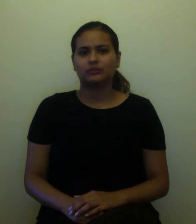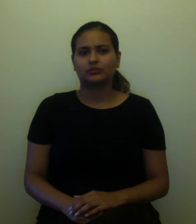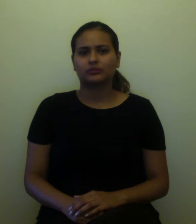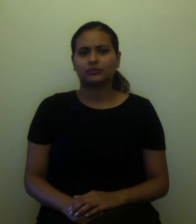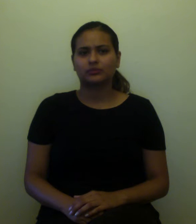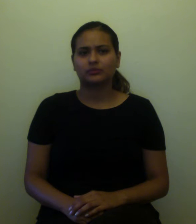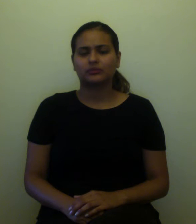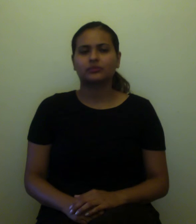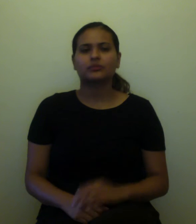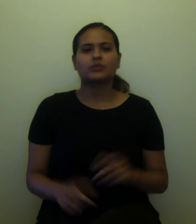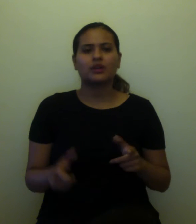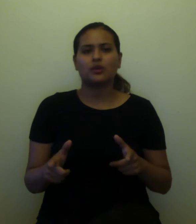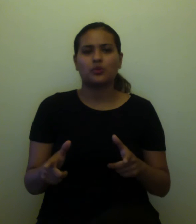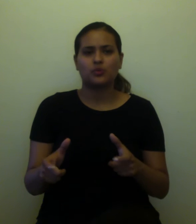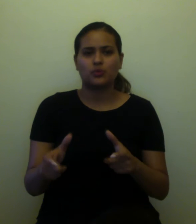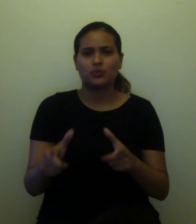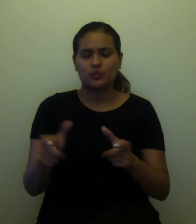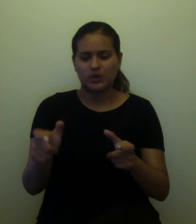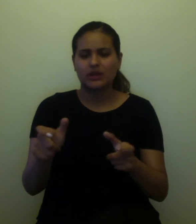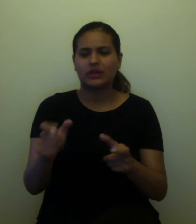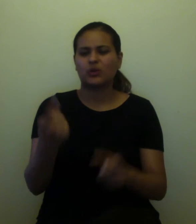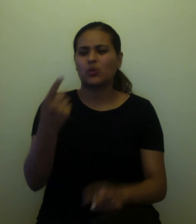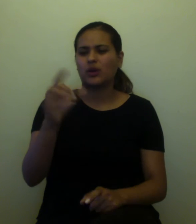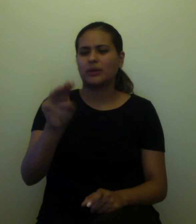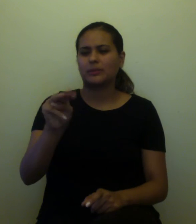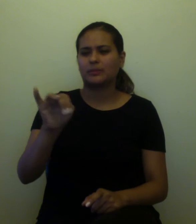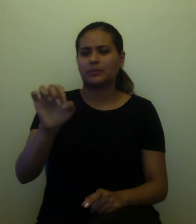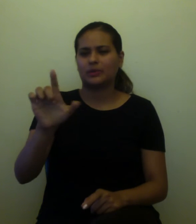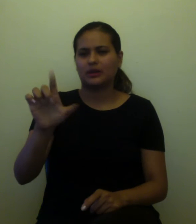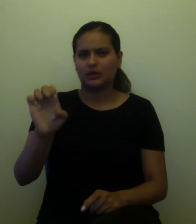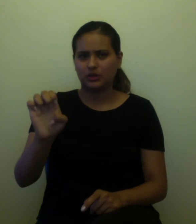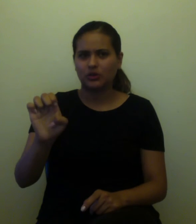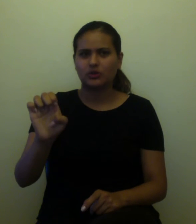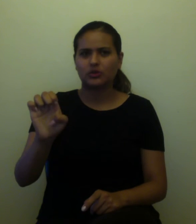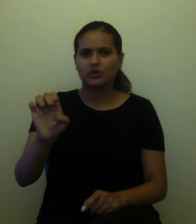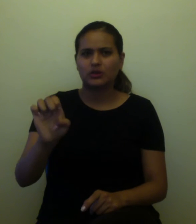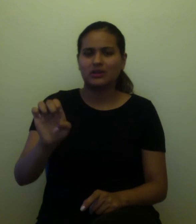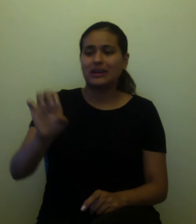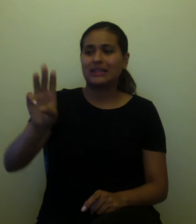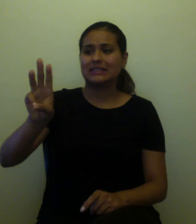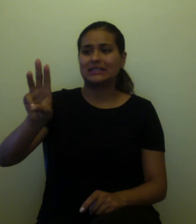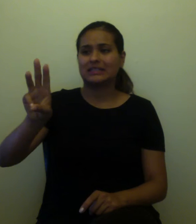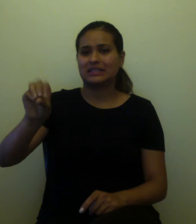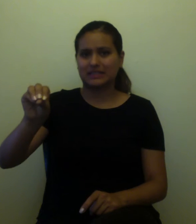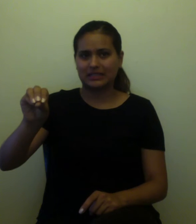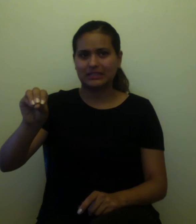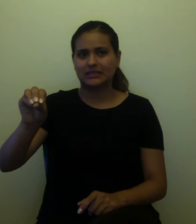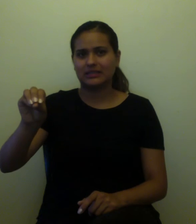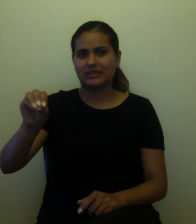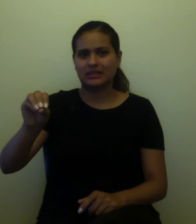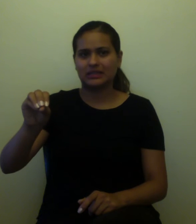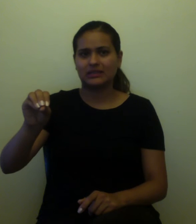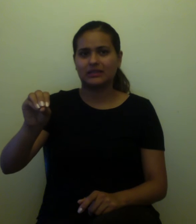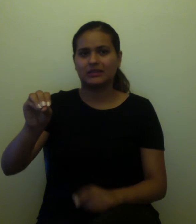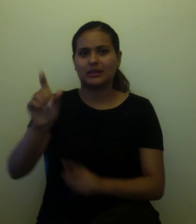in 1956, and from there it's got shorter and shorter. 100 years ago, everybody believed that heavy stuff doesn't